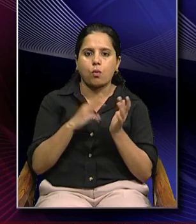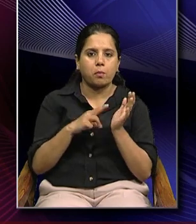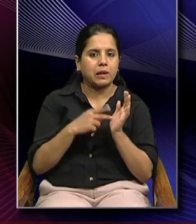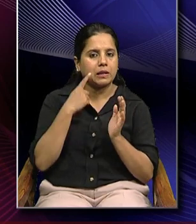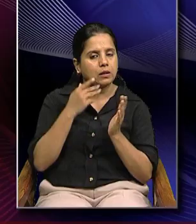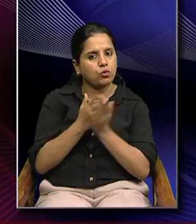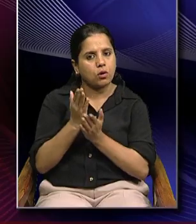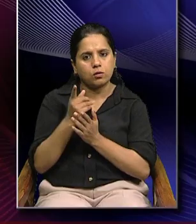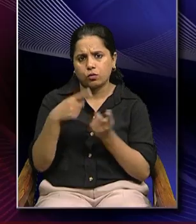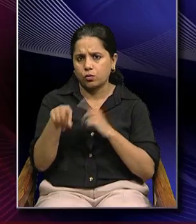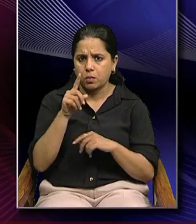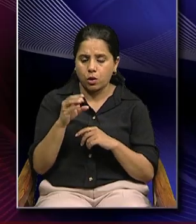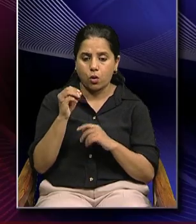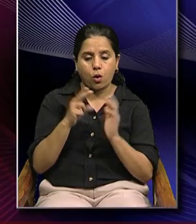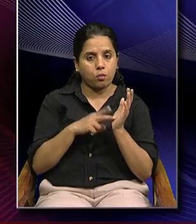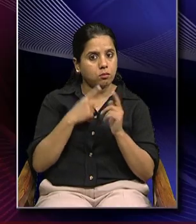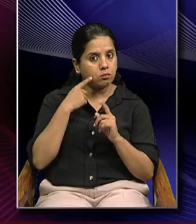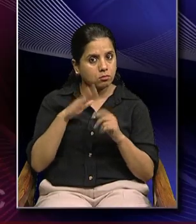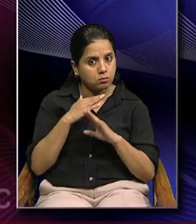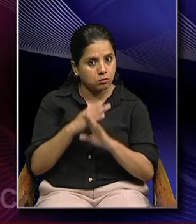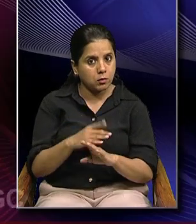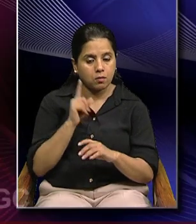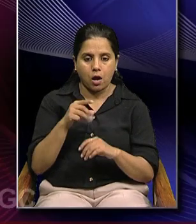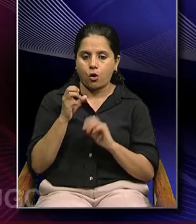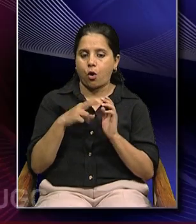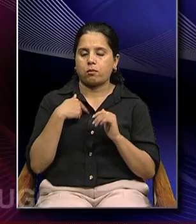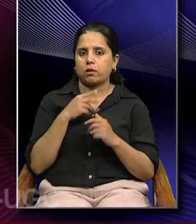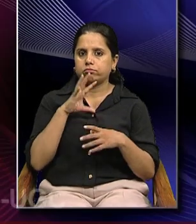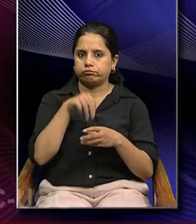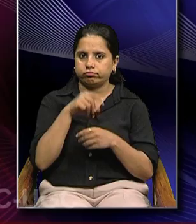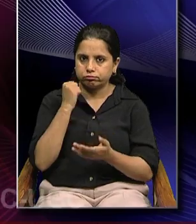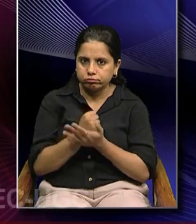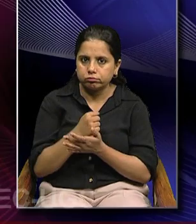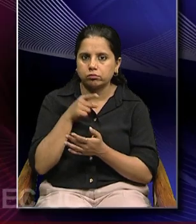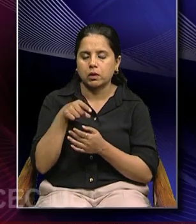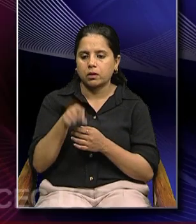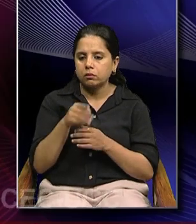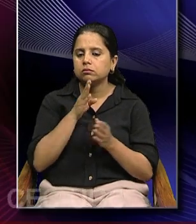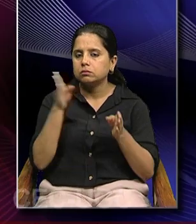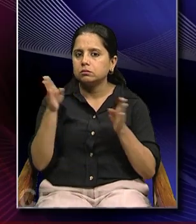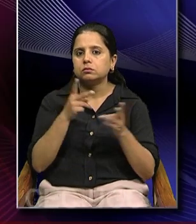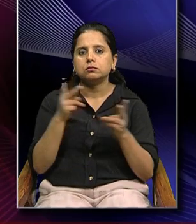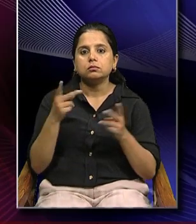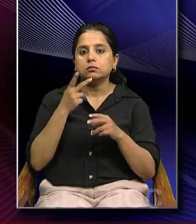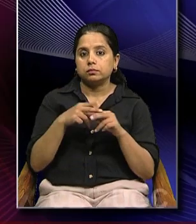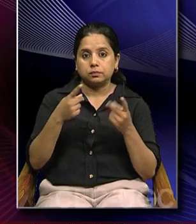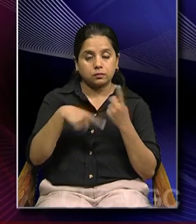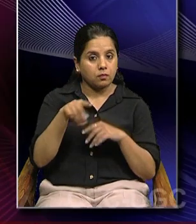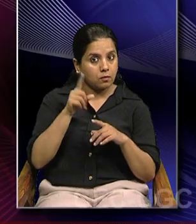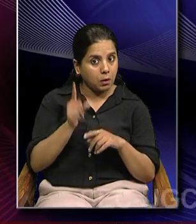because you have to be omniscient, you have to be omnipresent, and you have to be omnidirectional. So if you have